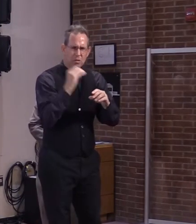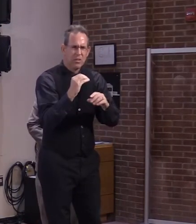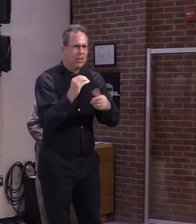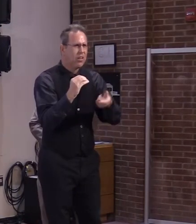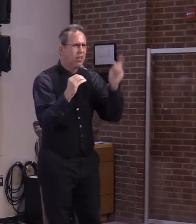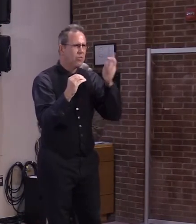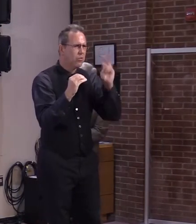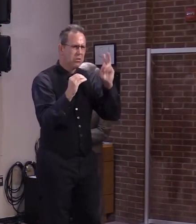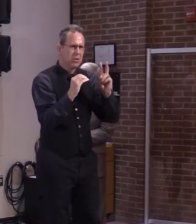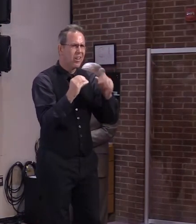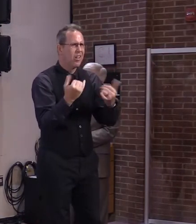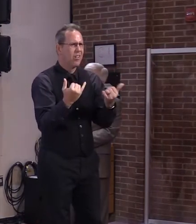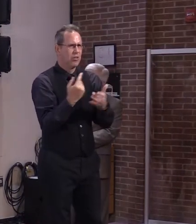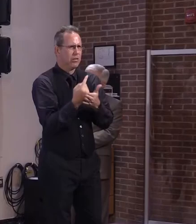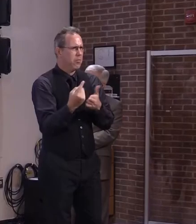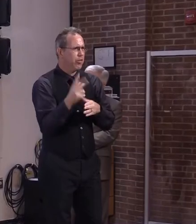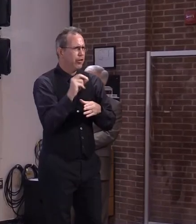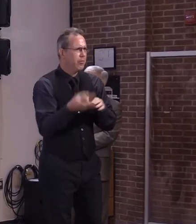Dr. Levine.